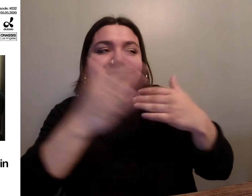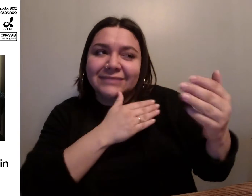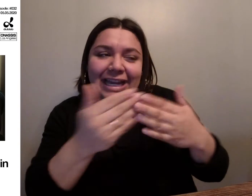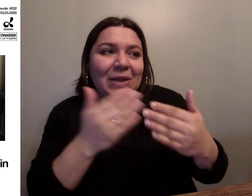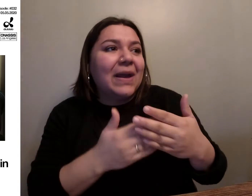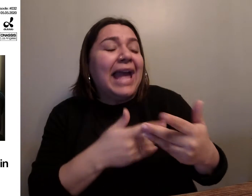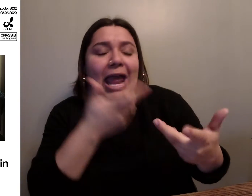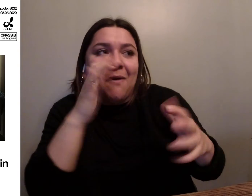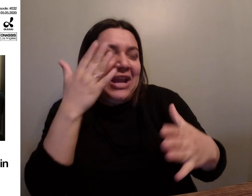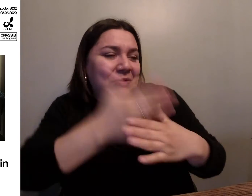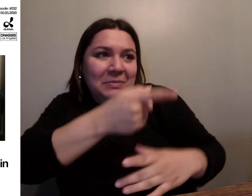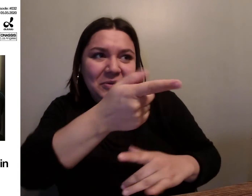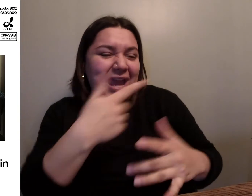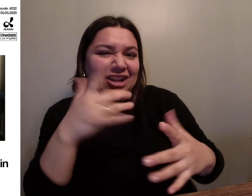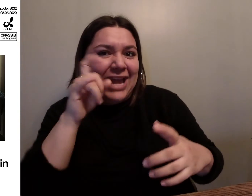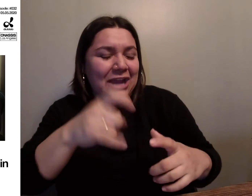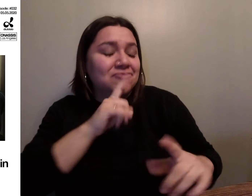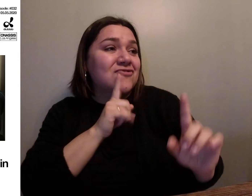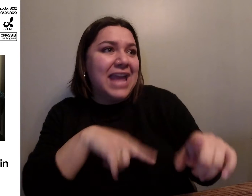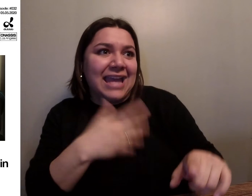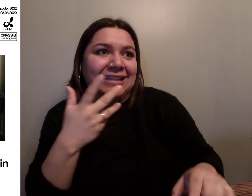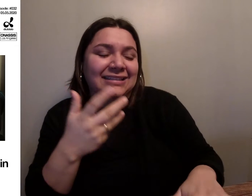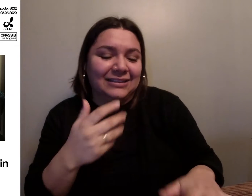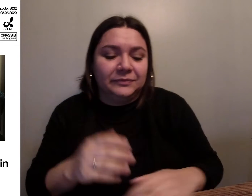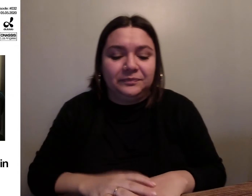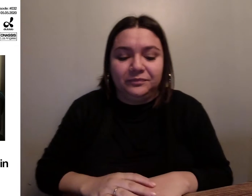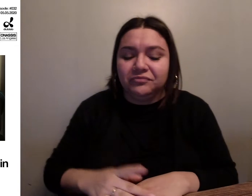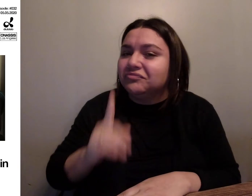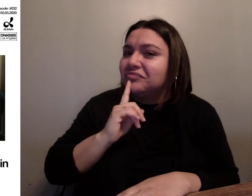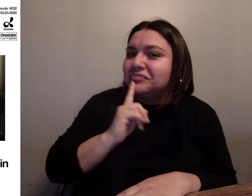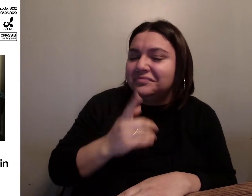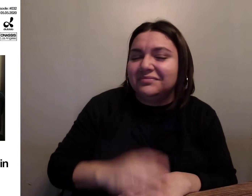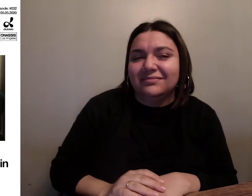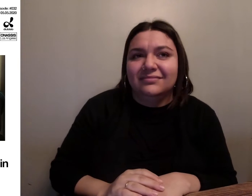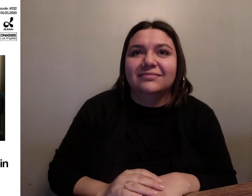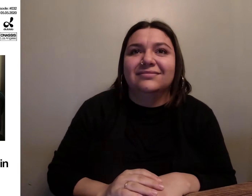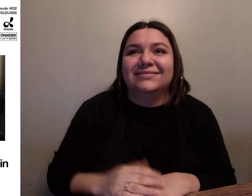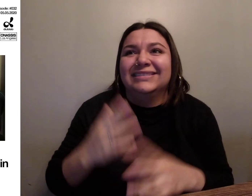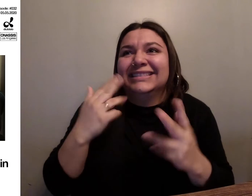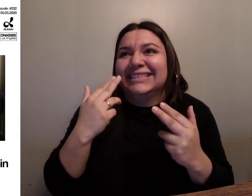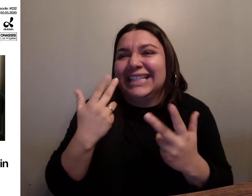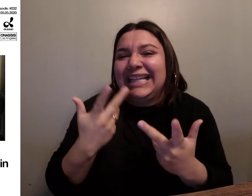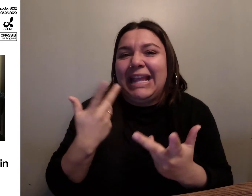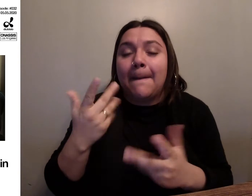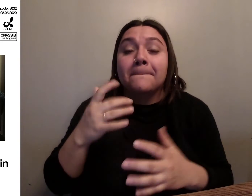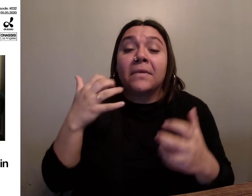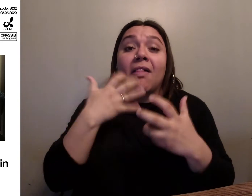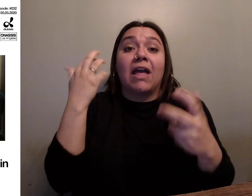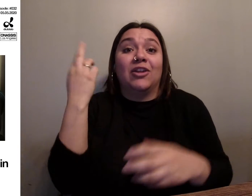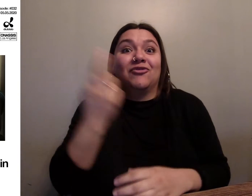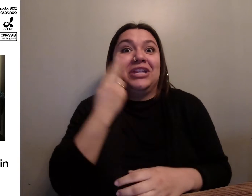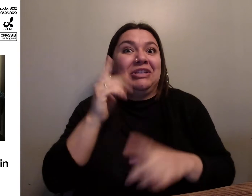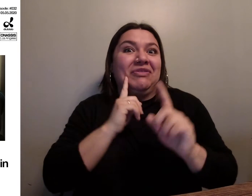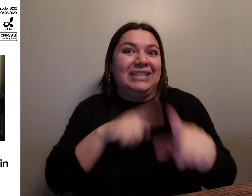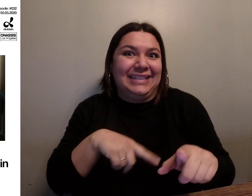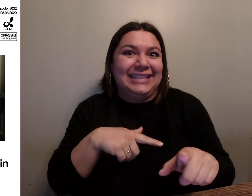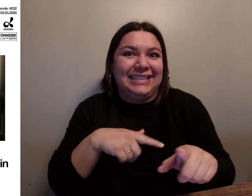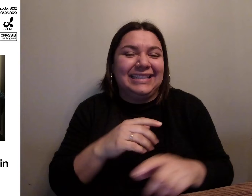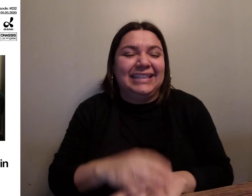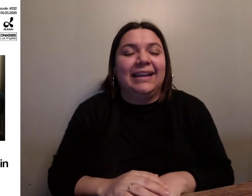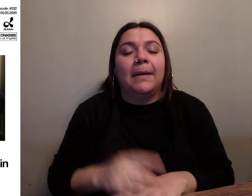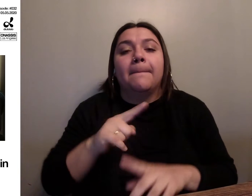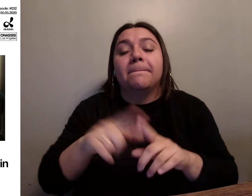sure. There are a lot of reasons to react here. But the other thing is that over